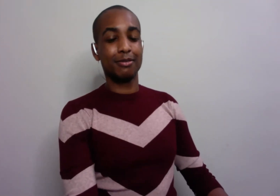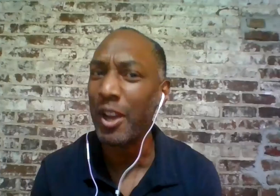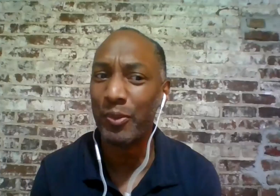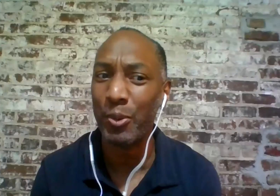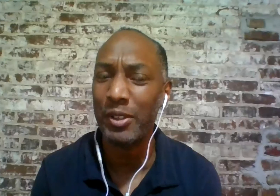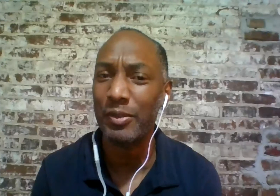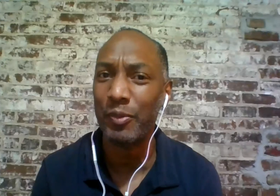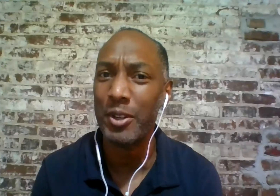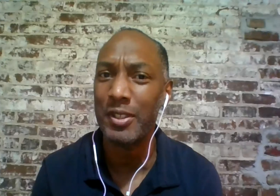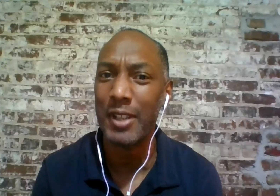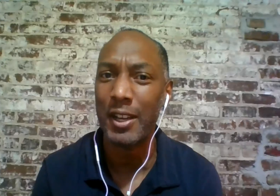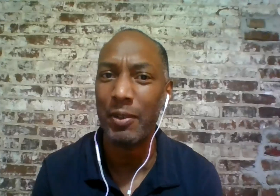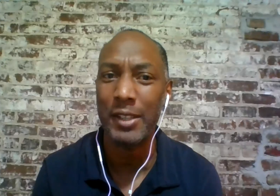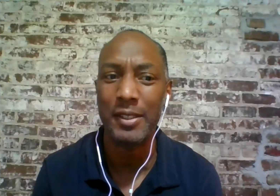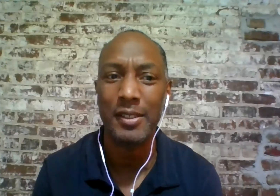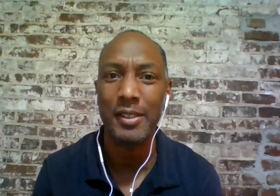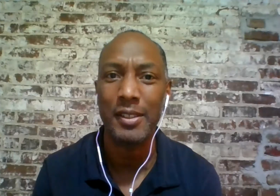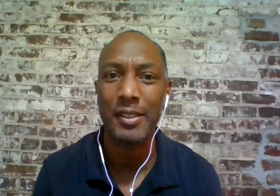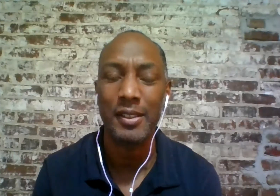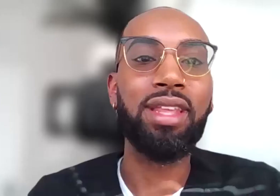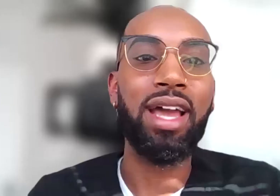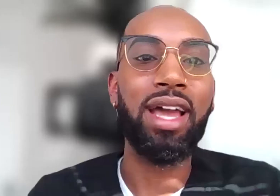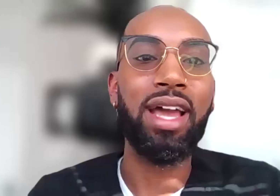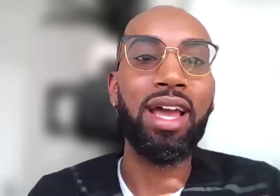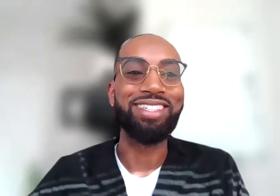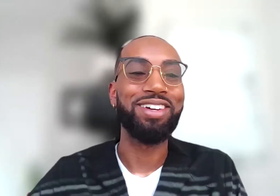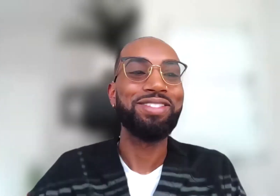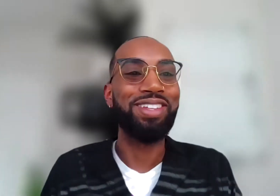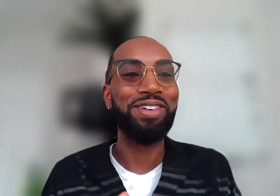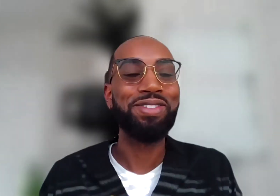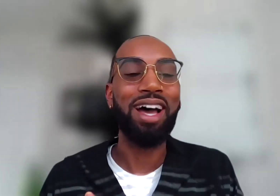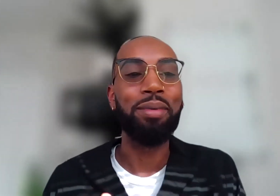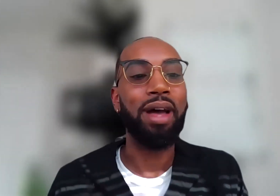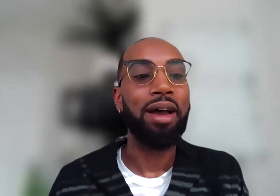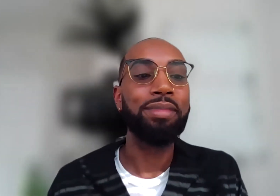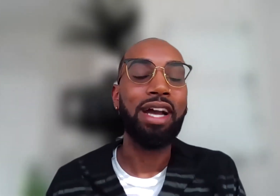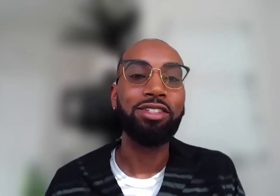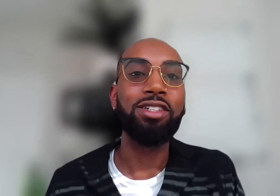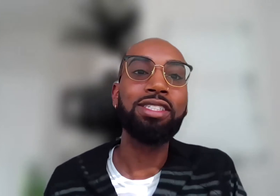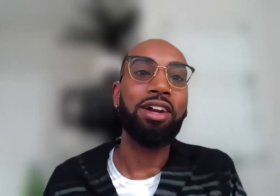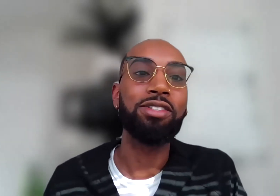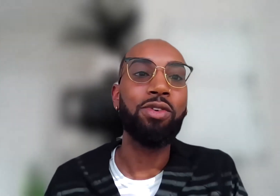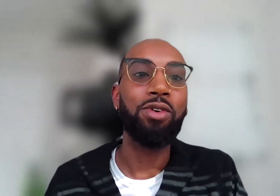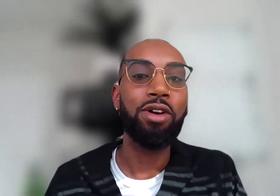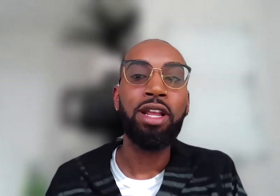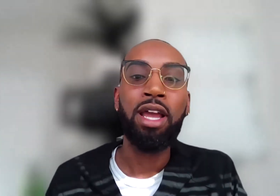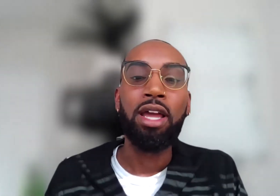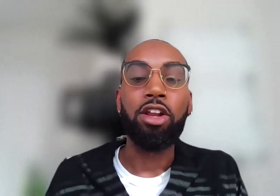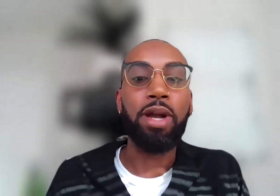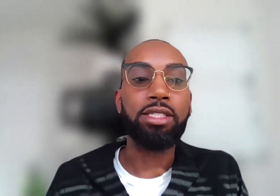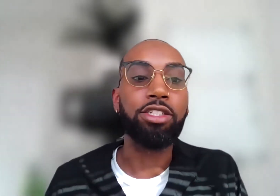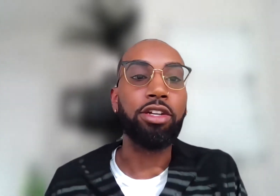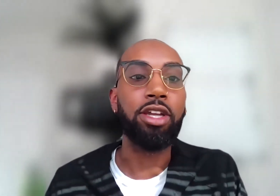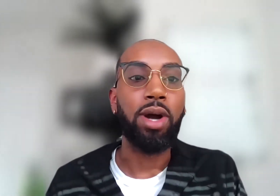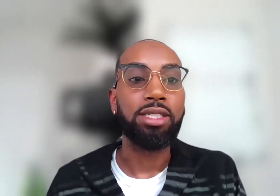I have Dr. Ford first, is that correct? Yeah, I can definitely go. So I'm Dr. Tyrus Ford,